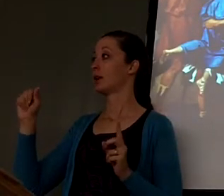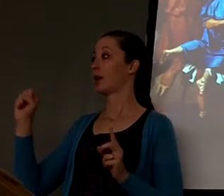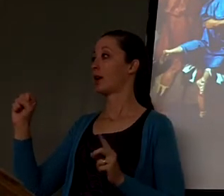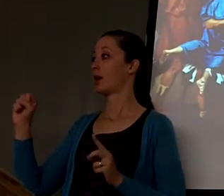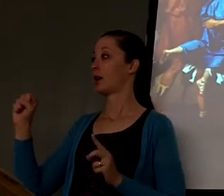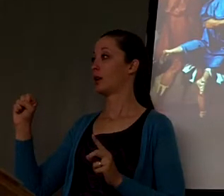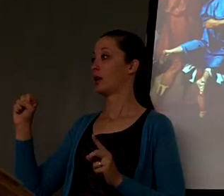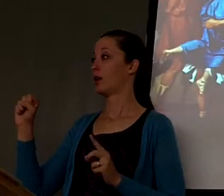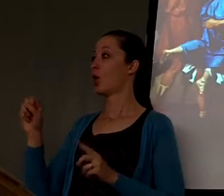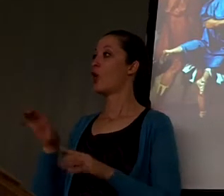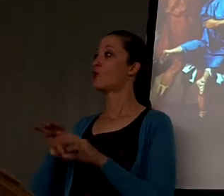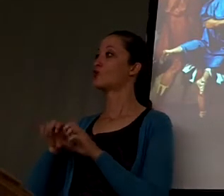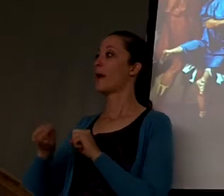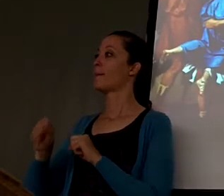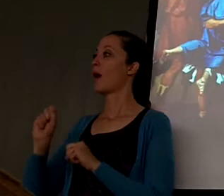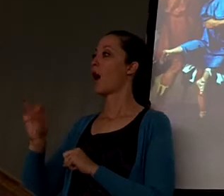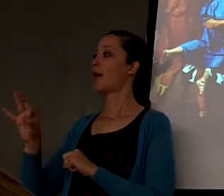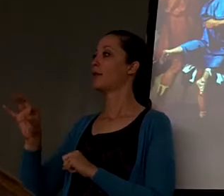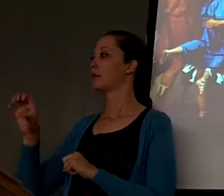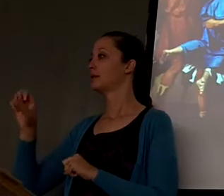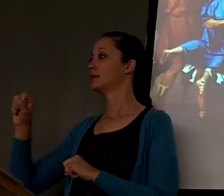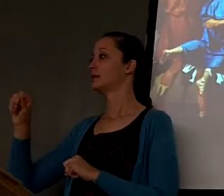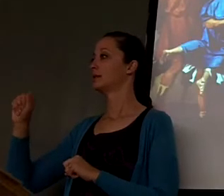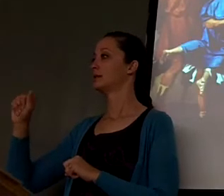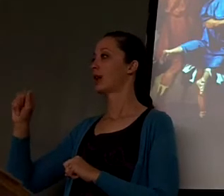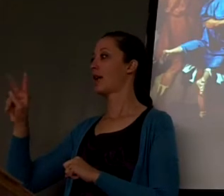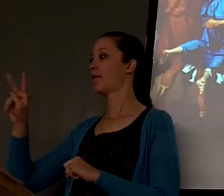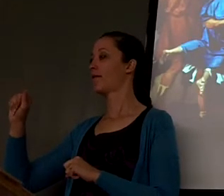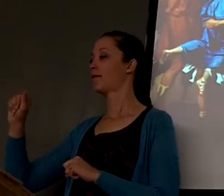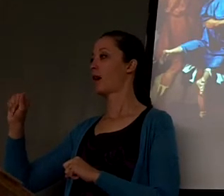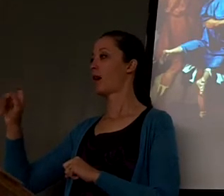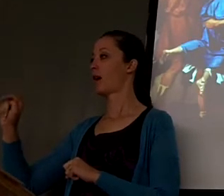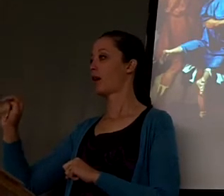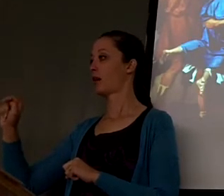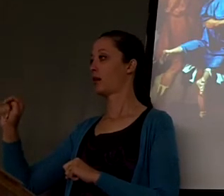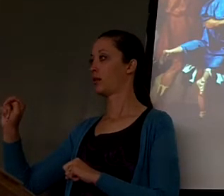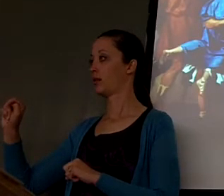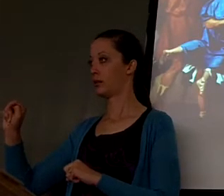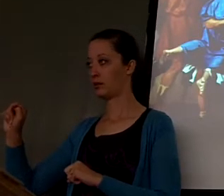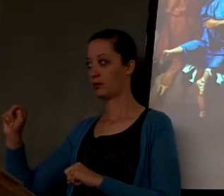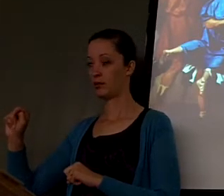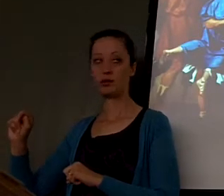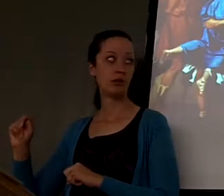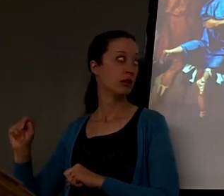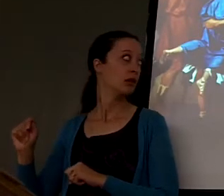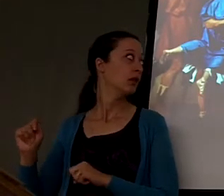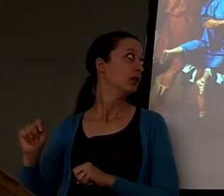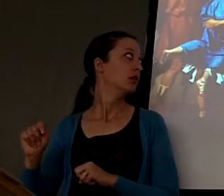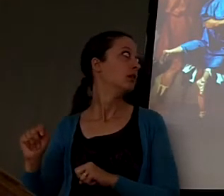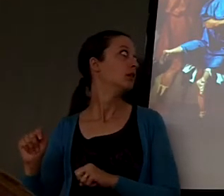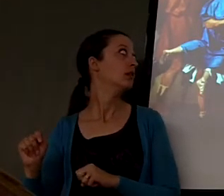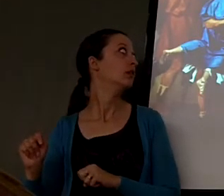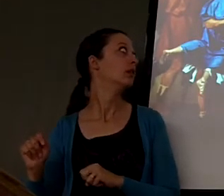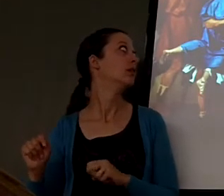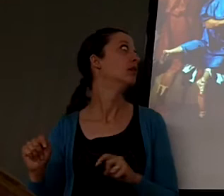of his earlier paintings that he did. This is a constant theme that's run through history since the